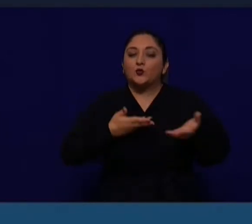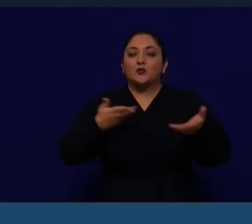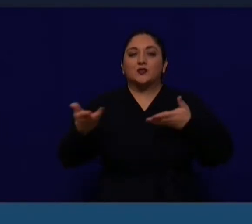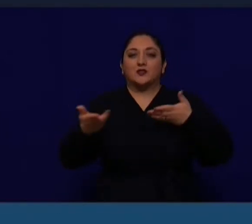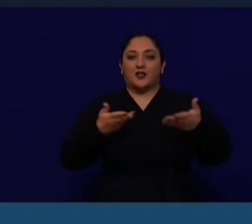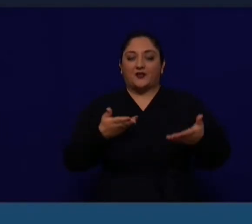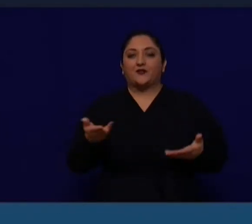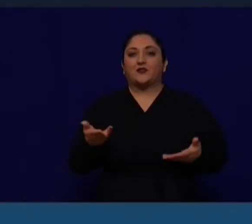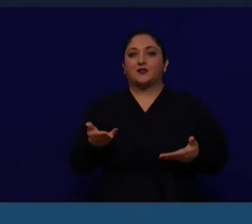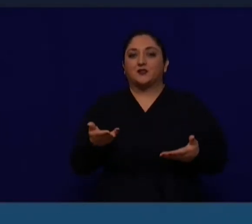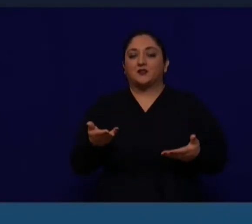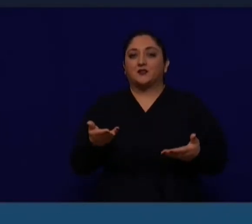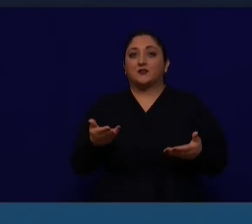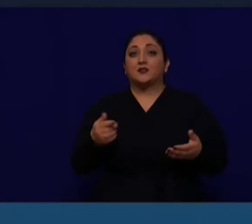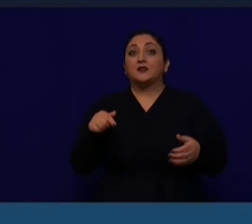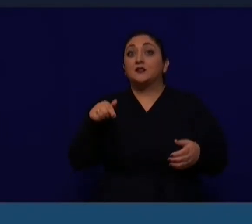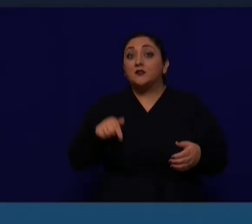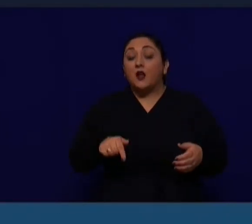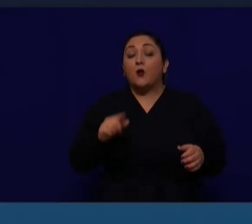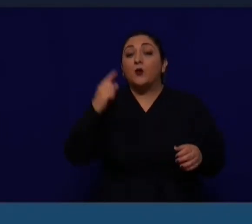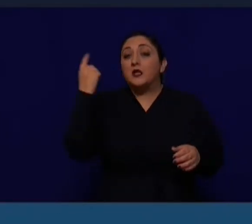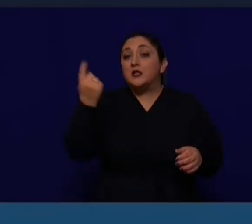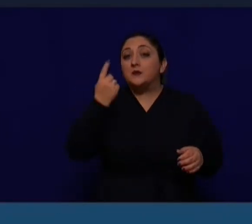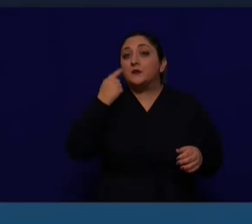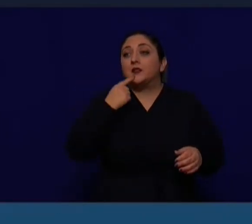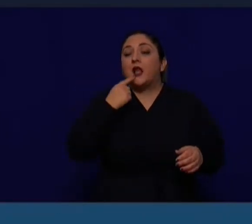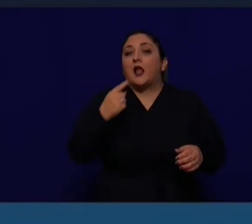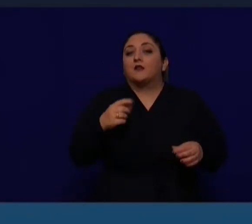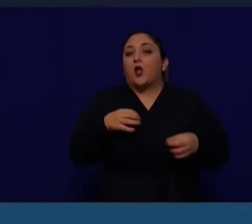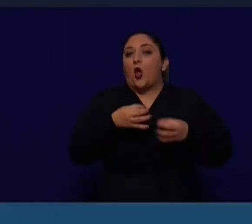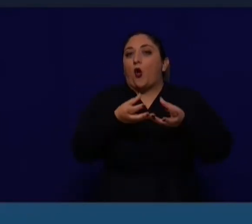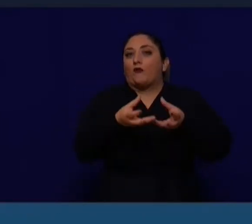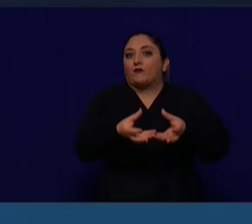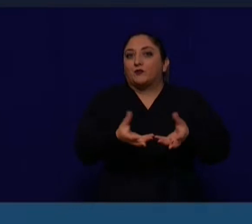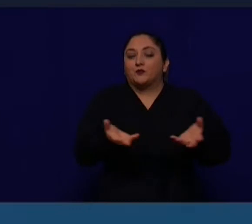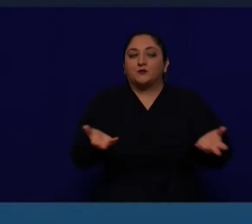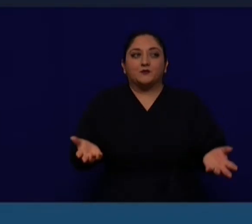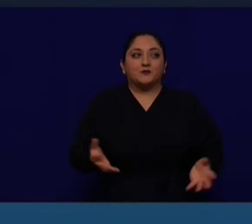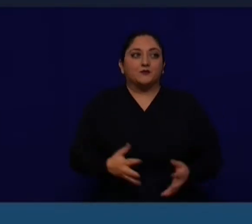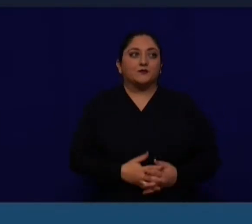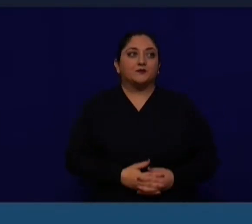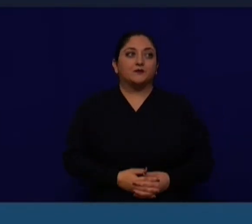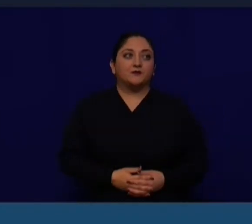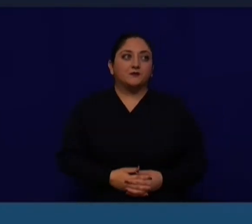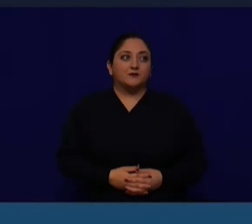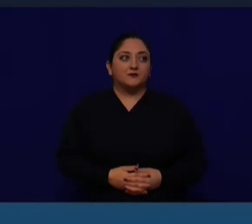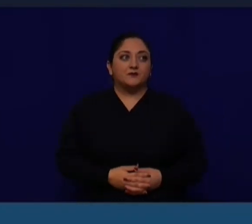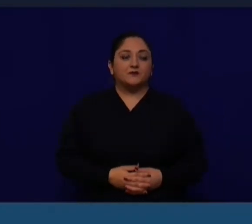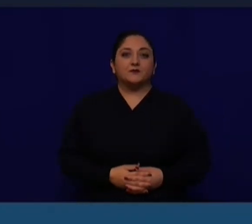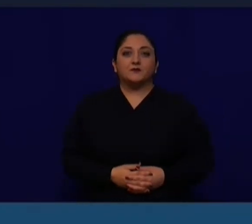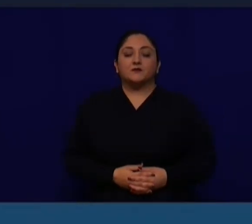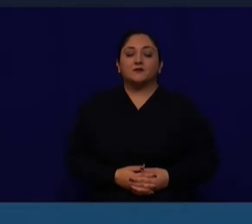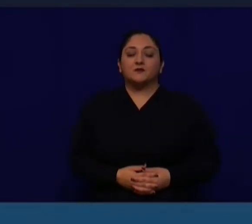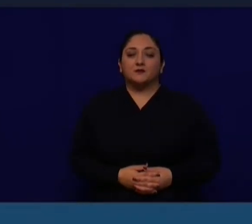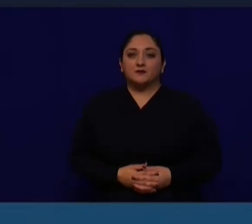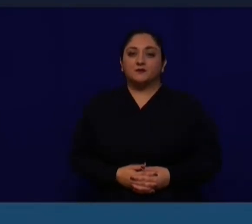li huwa essenzjali. Dawn huma l-min aħna qegħdin noffru it-tilqim. Fuq